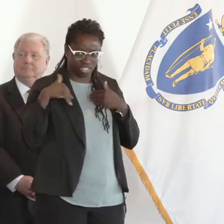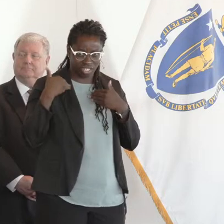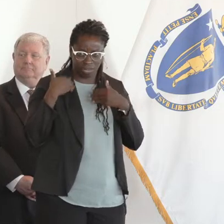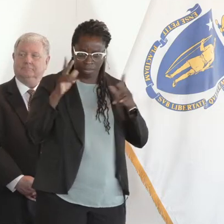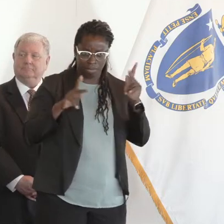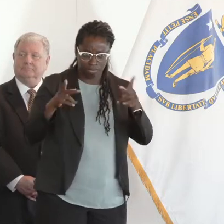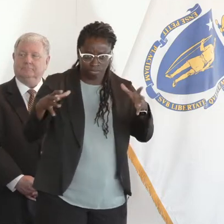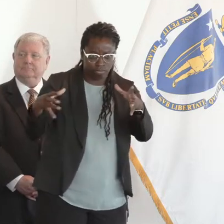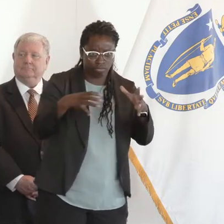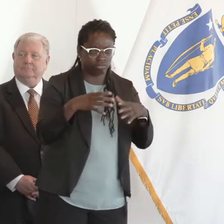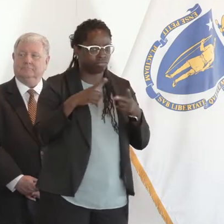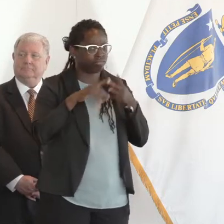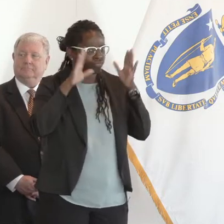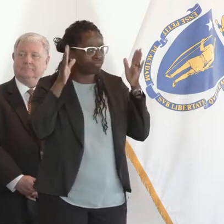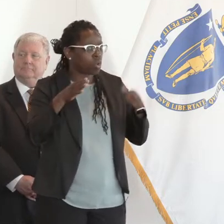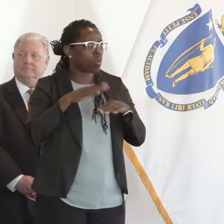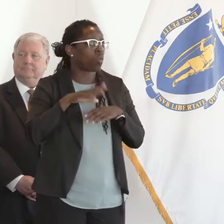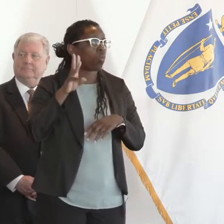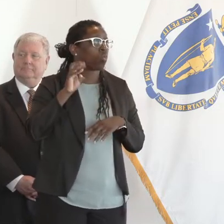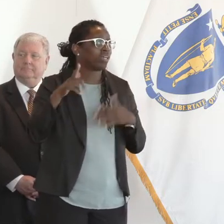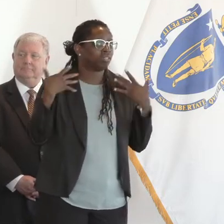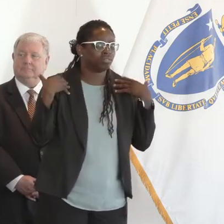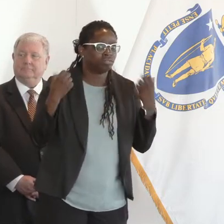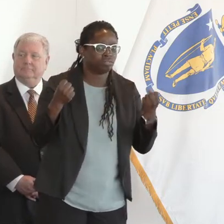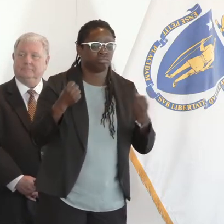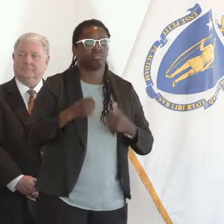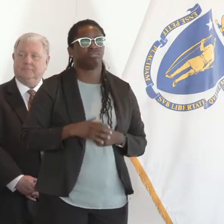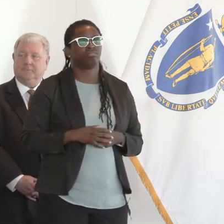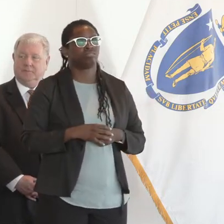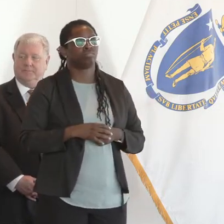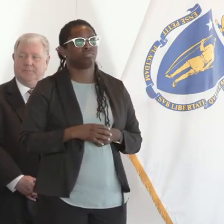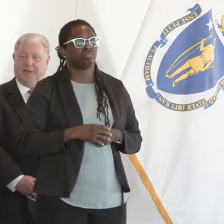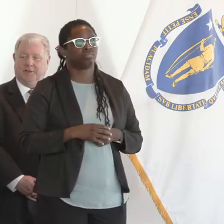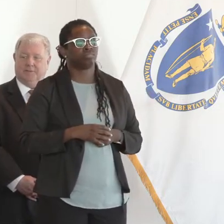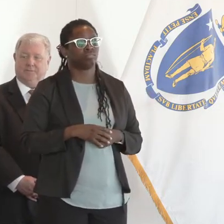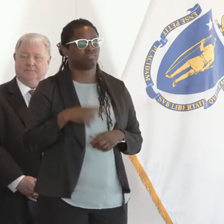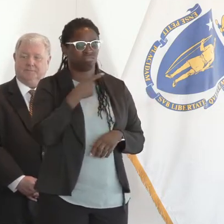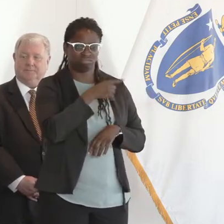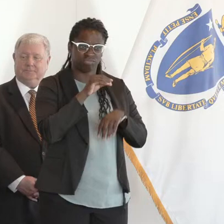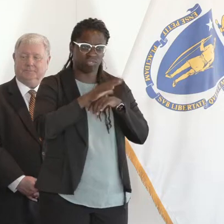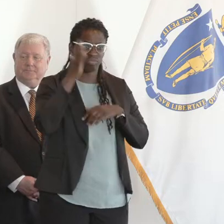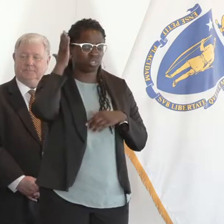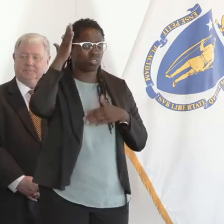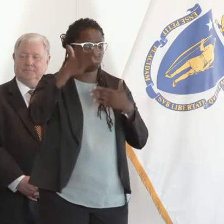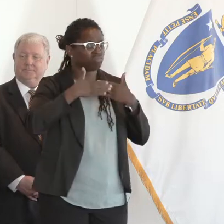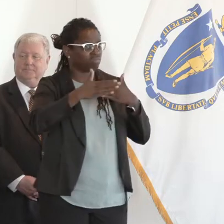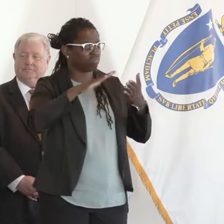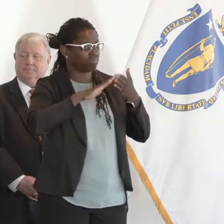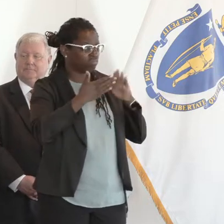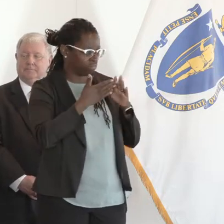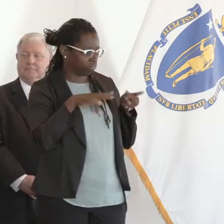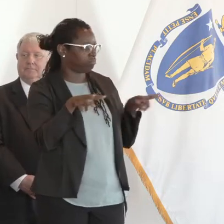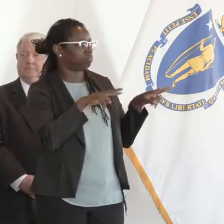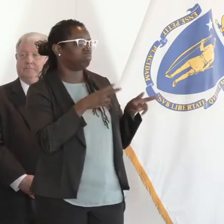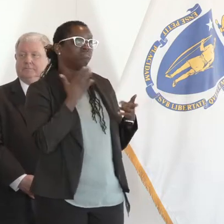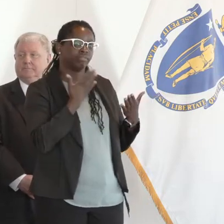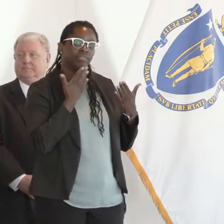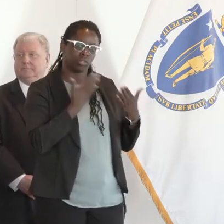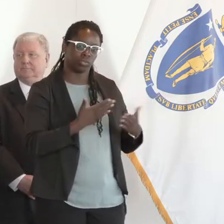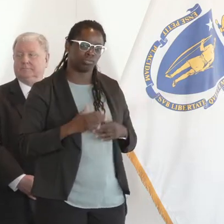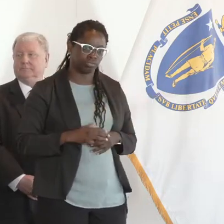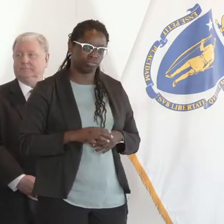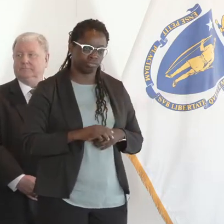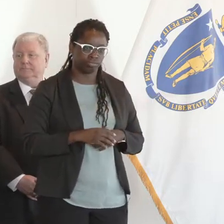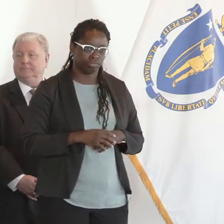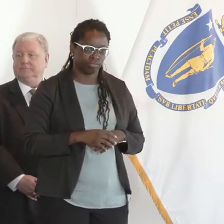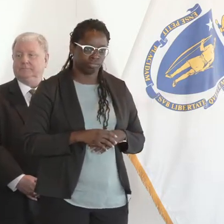health and well-being, and the future of this city has made a difference. So thank you for your involvement here today. I will share a little,